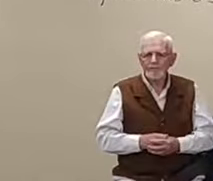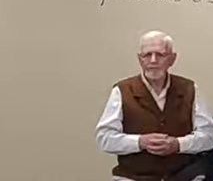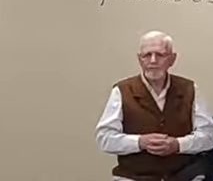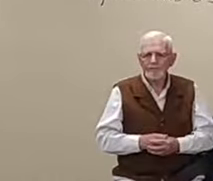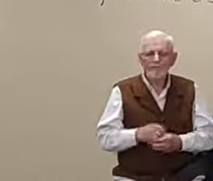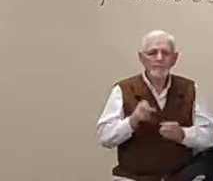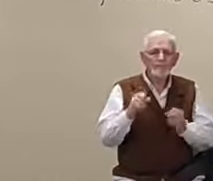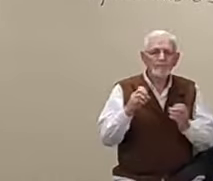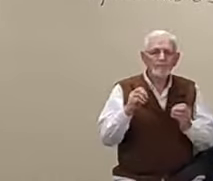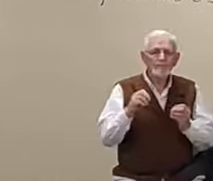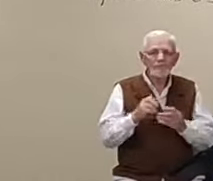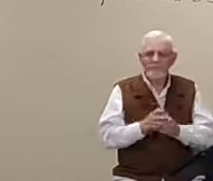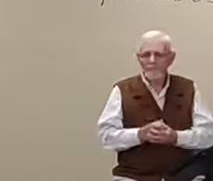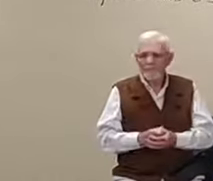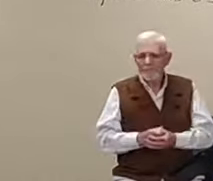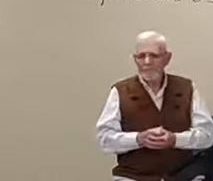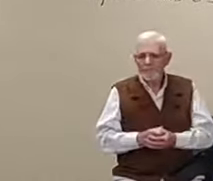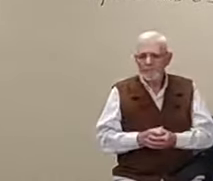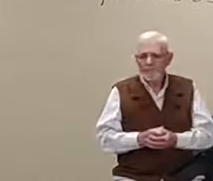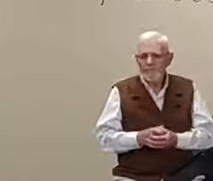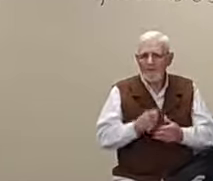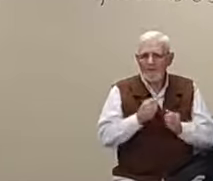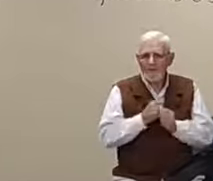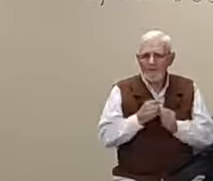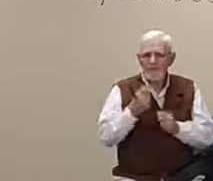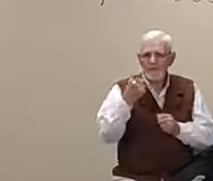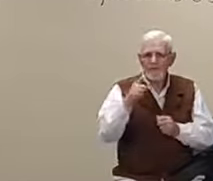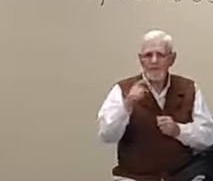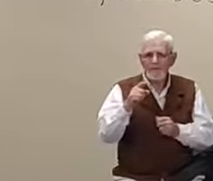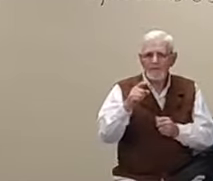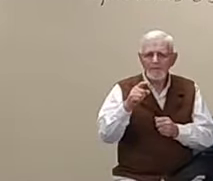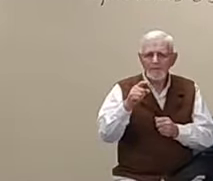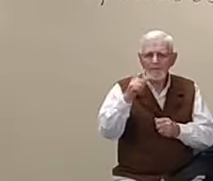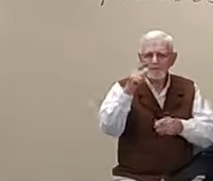So, love for the brethren.